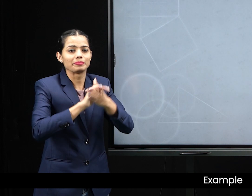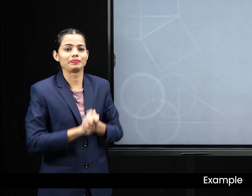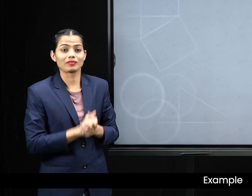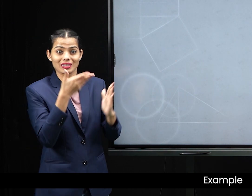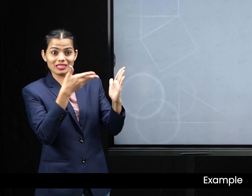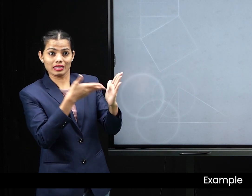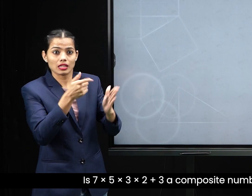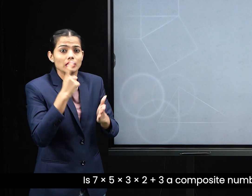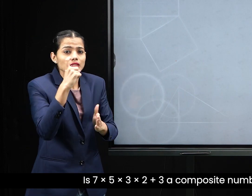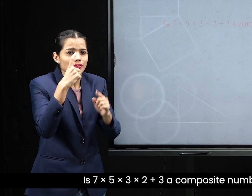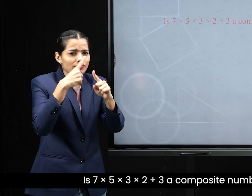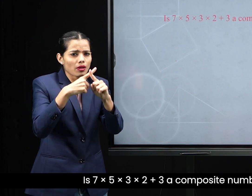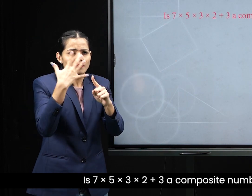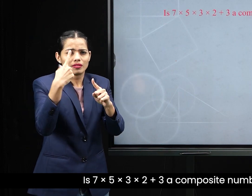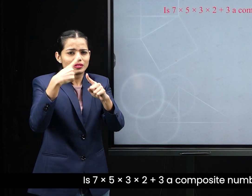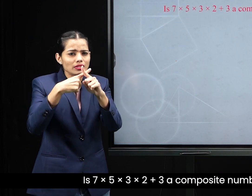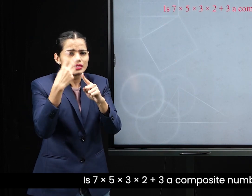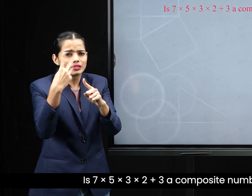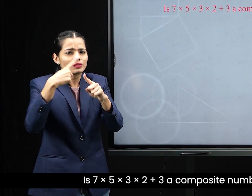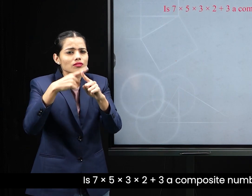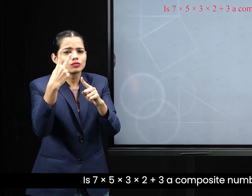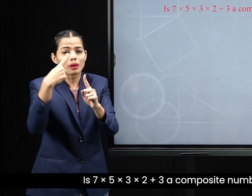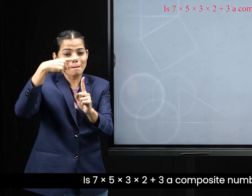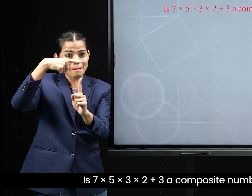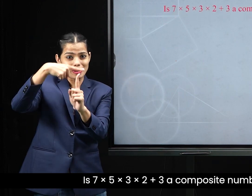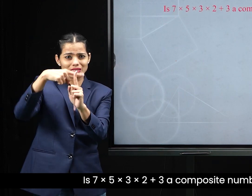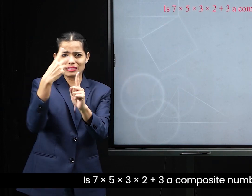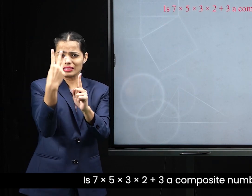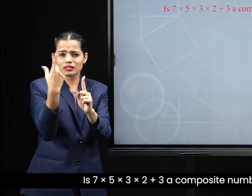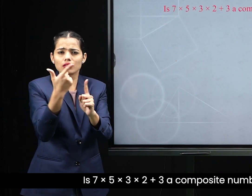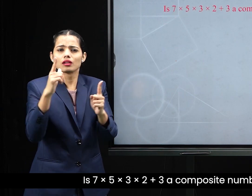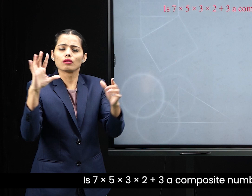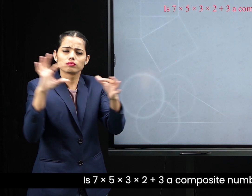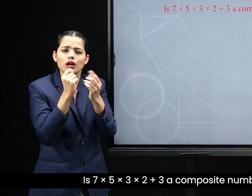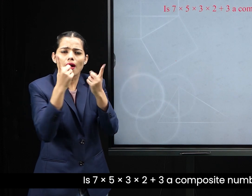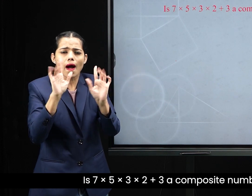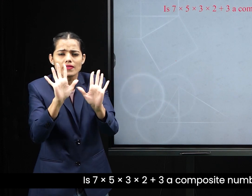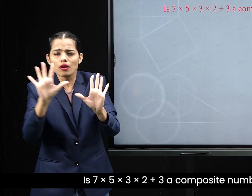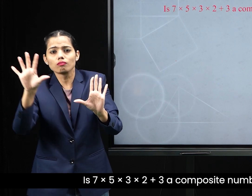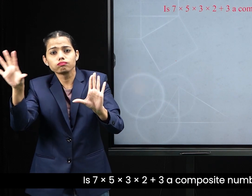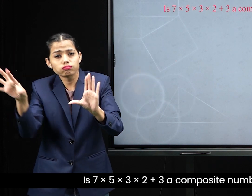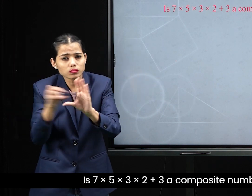Example: is 7 into 5 into 3 into 2 plus 3 a composite number?